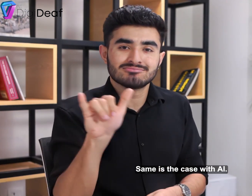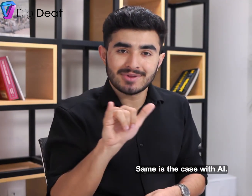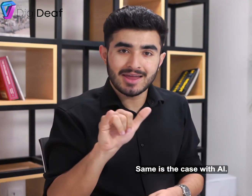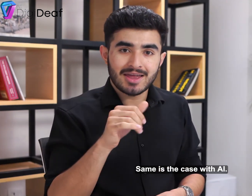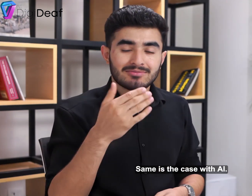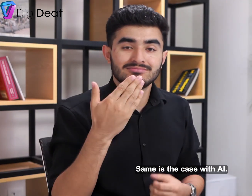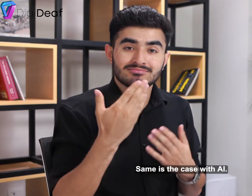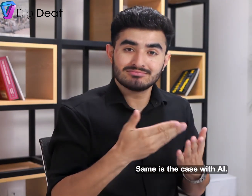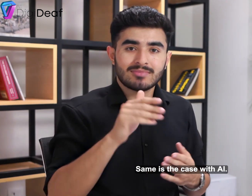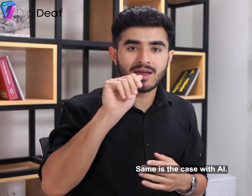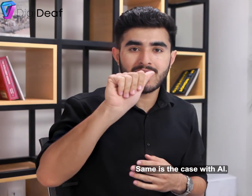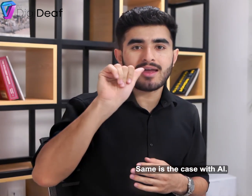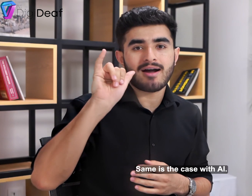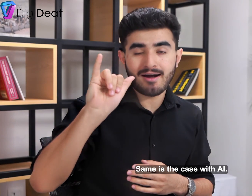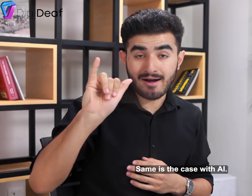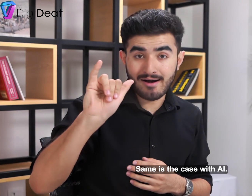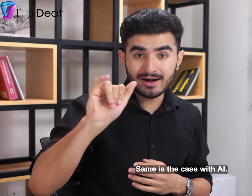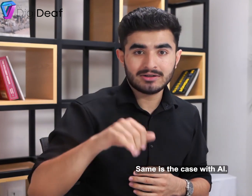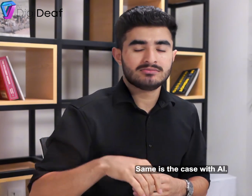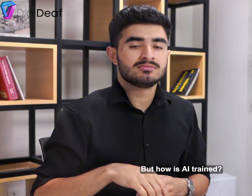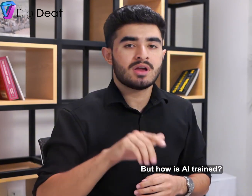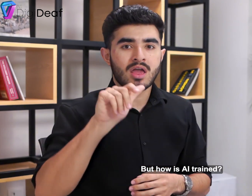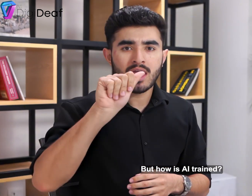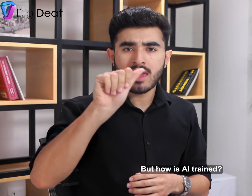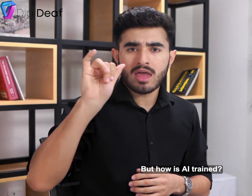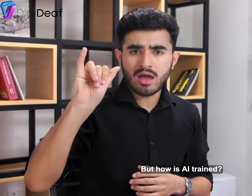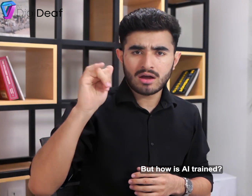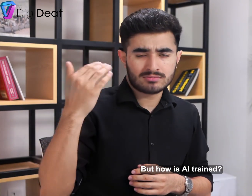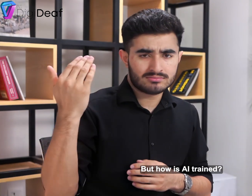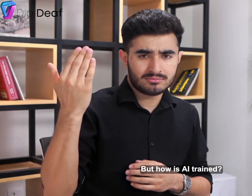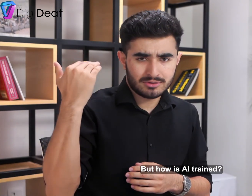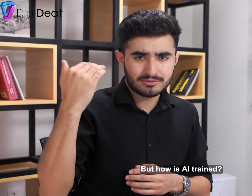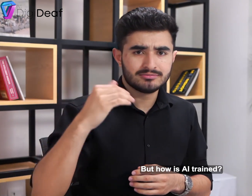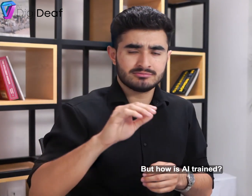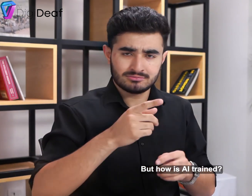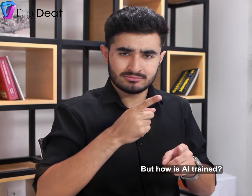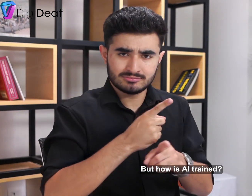Same is the case with AI. But how is AI trained?